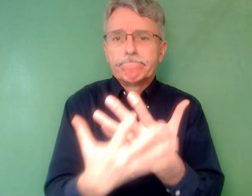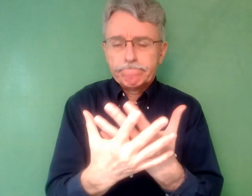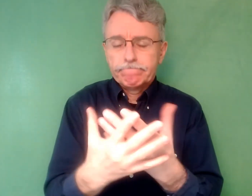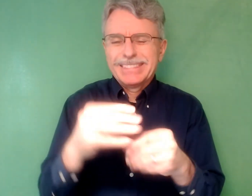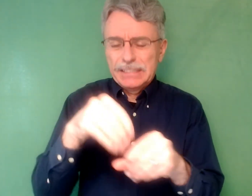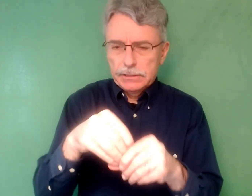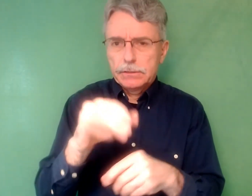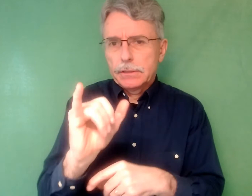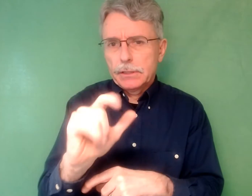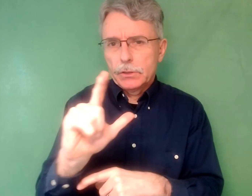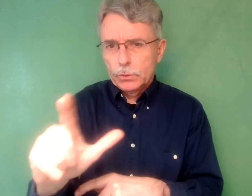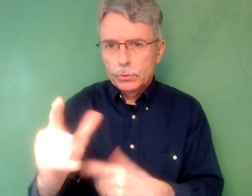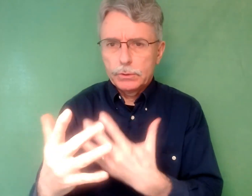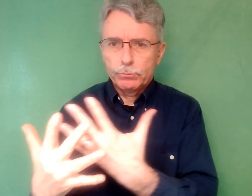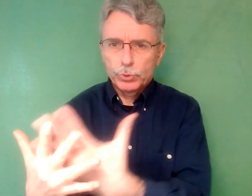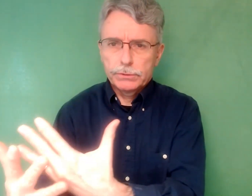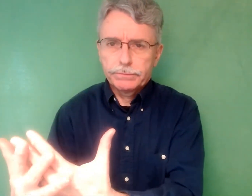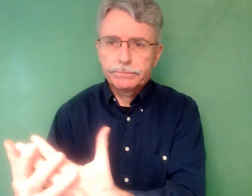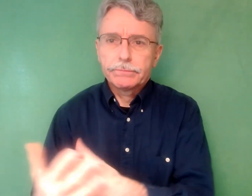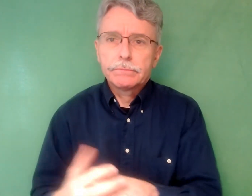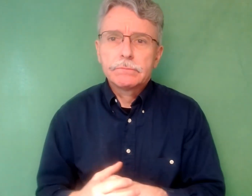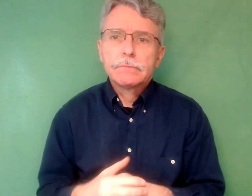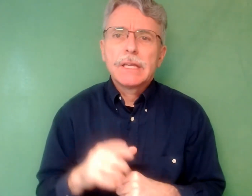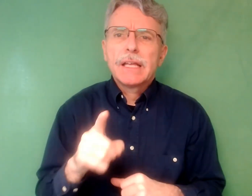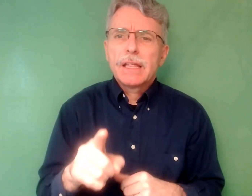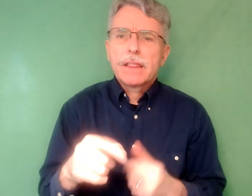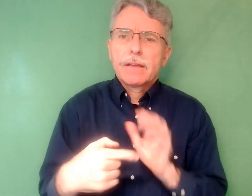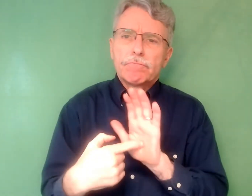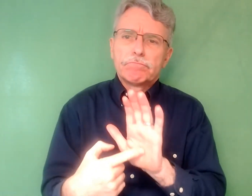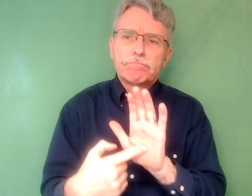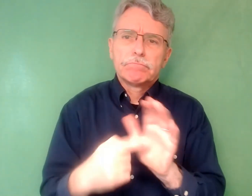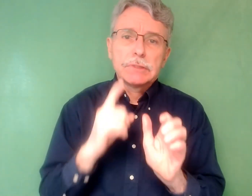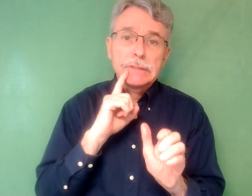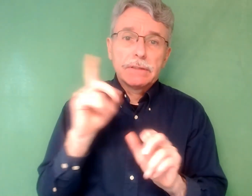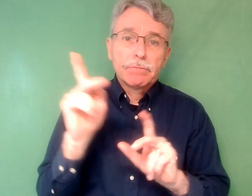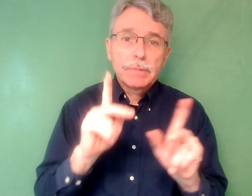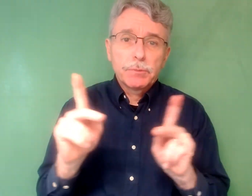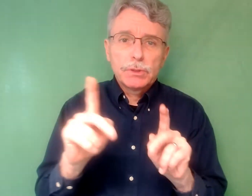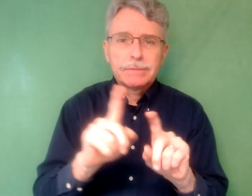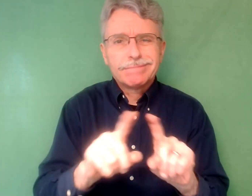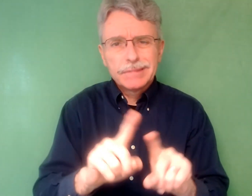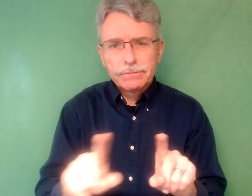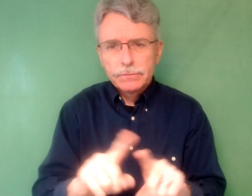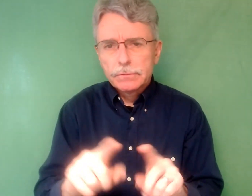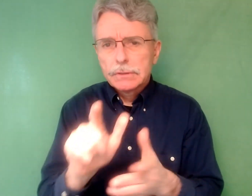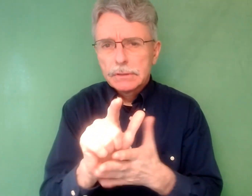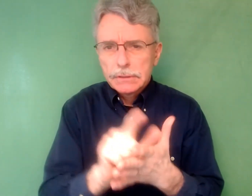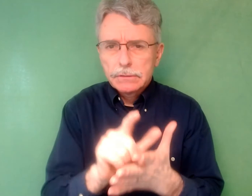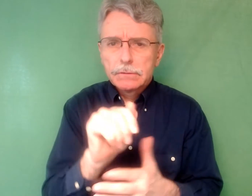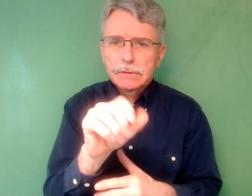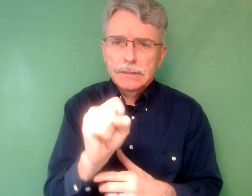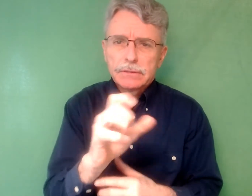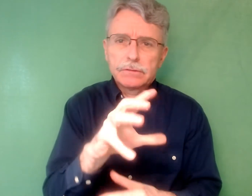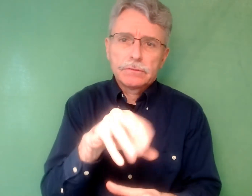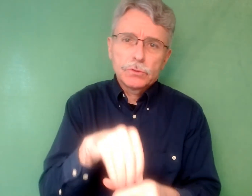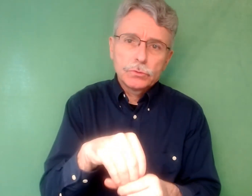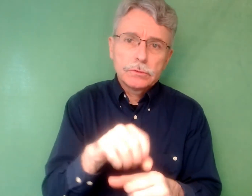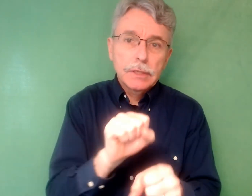proceedings. They examine the statute and regulations and discuss how they define terms such as auxiliary aids and